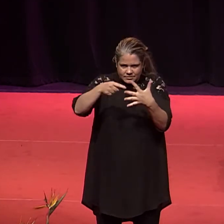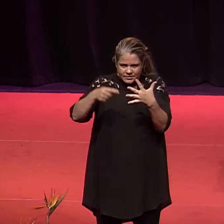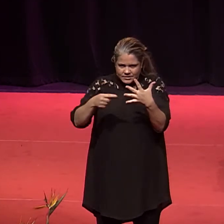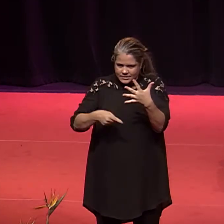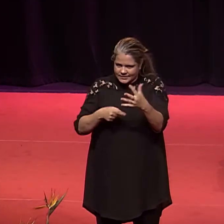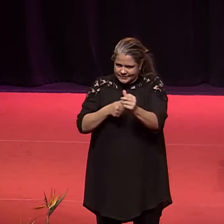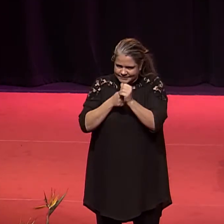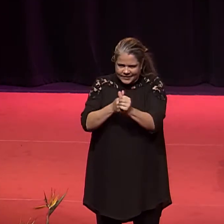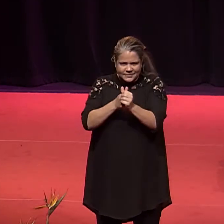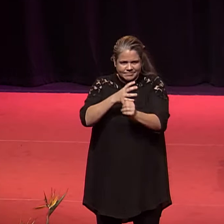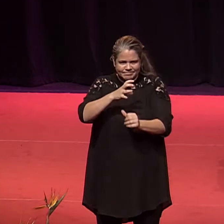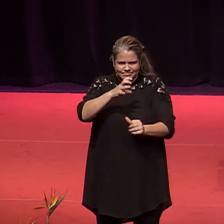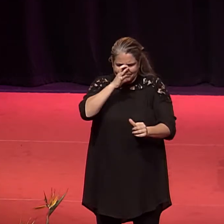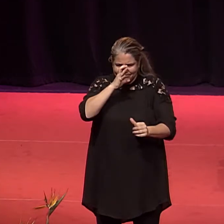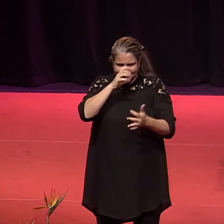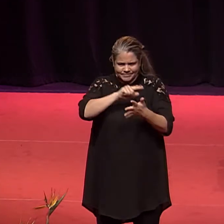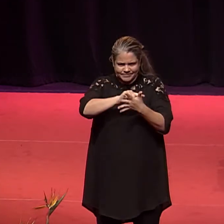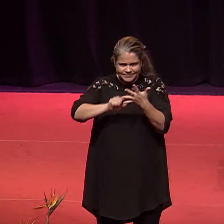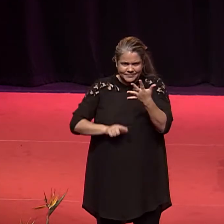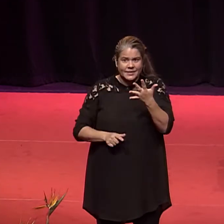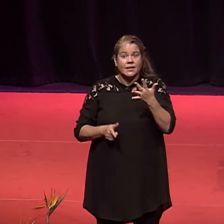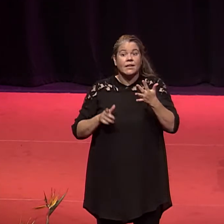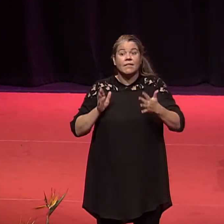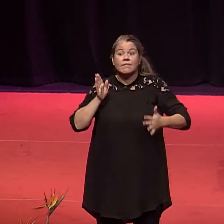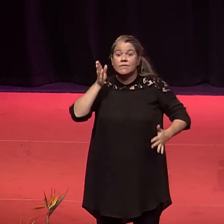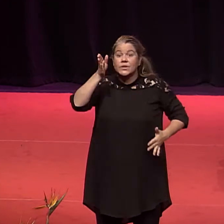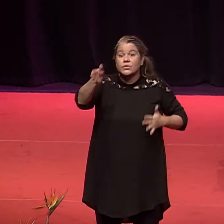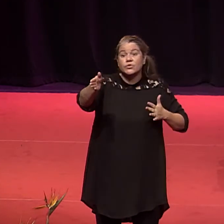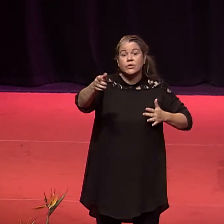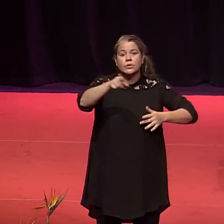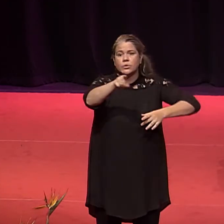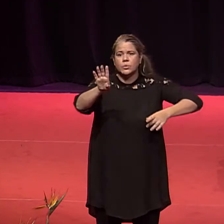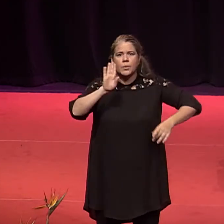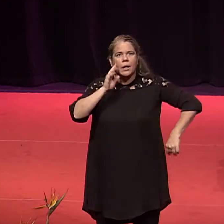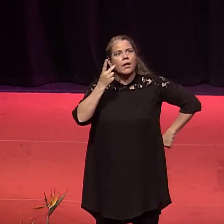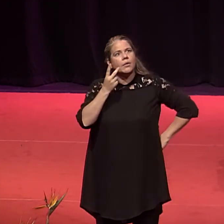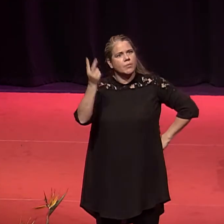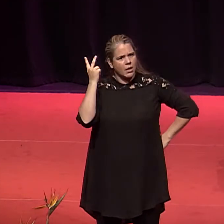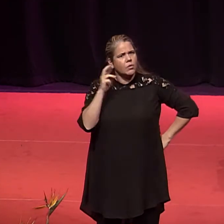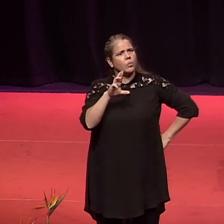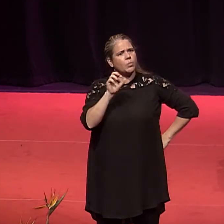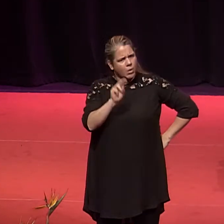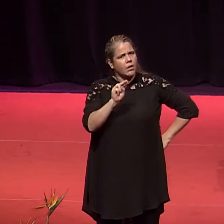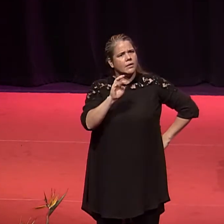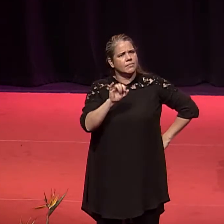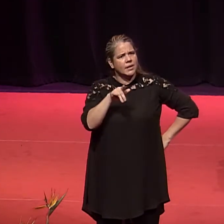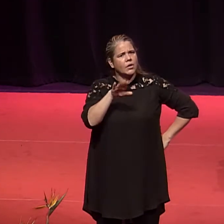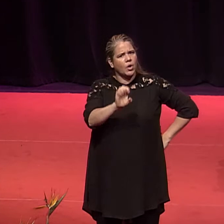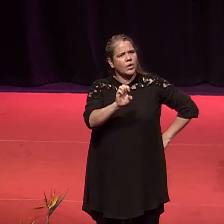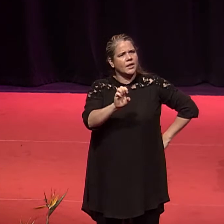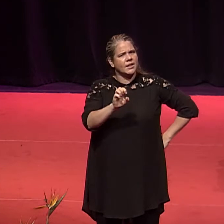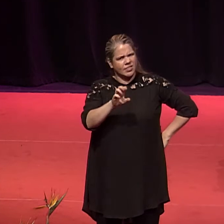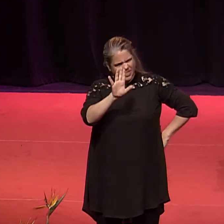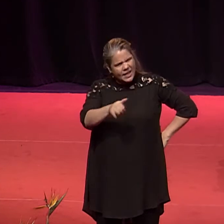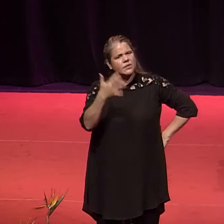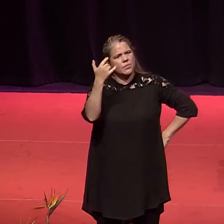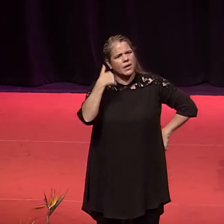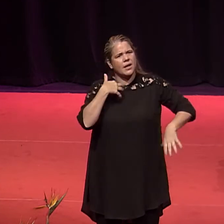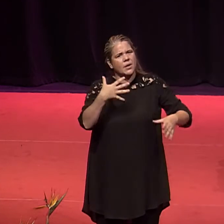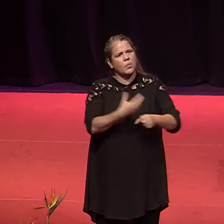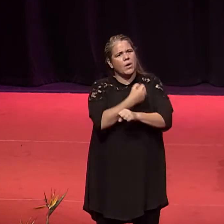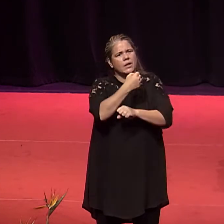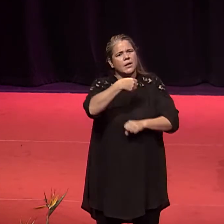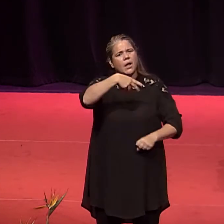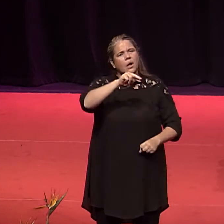of advice to the letter, and that many years from now you will thank me by name when you win the Nobel Peace Prize or the